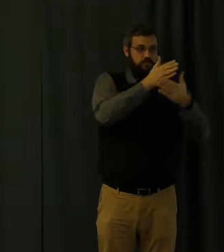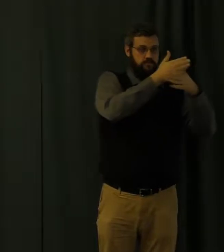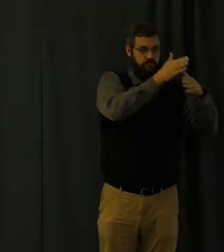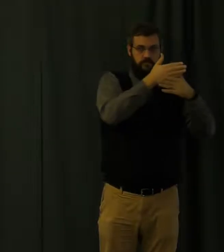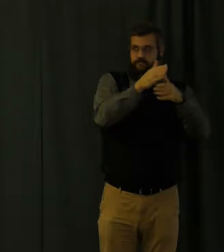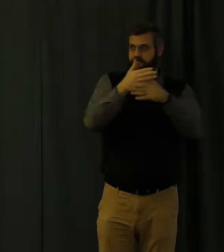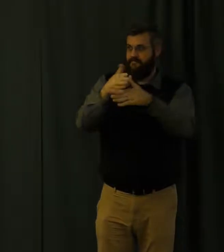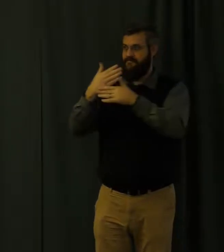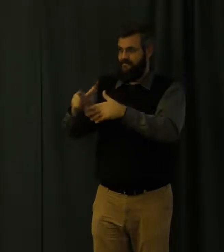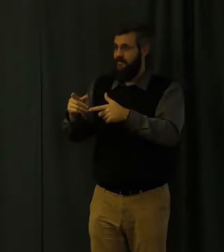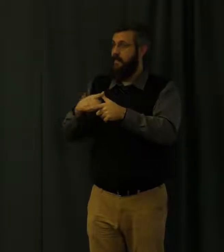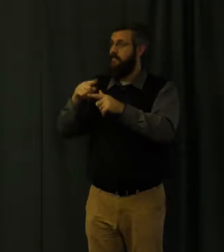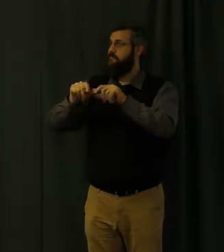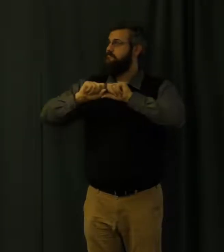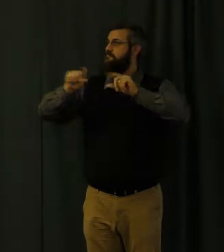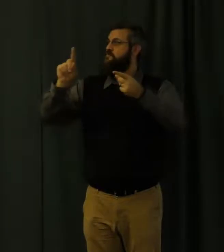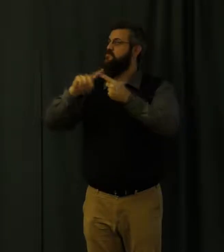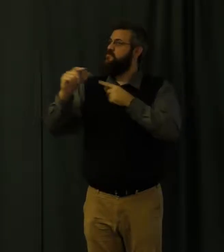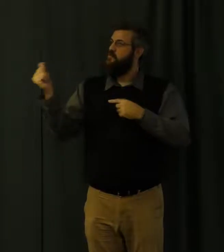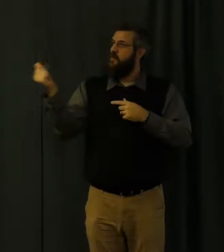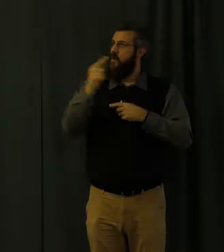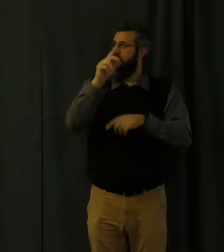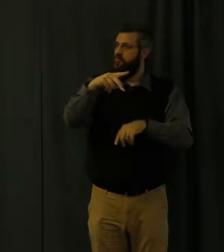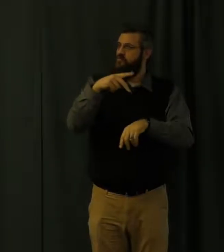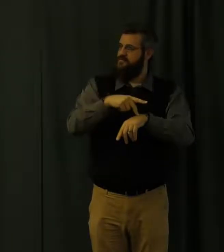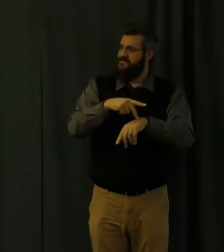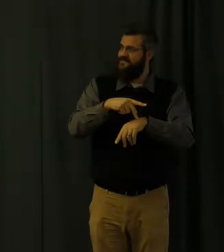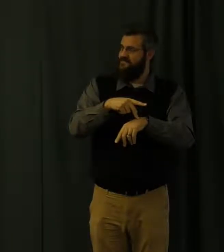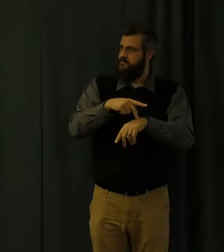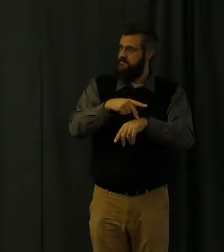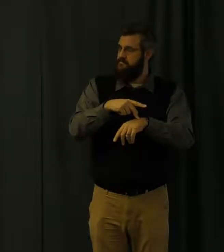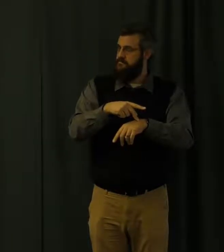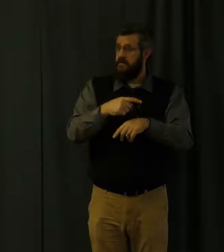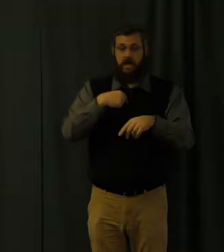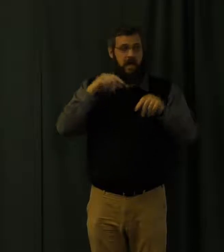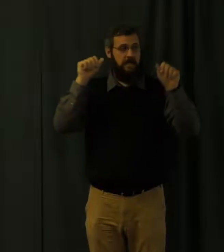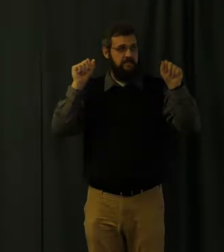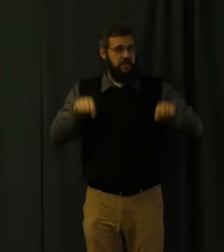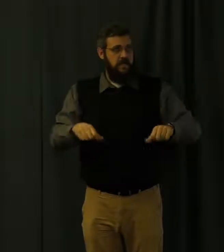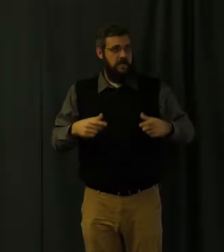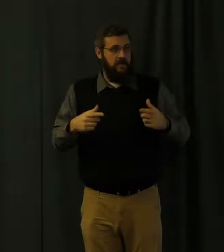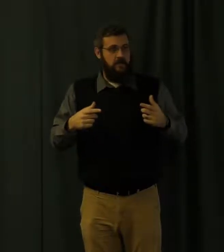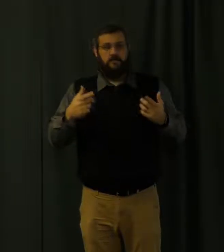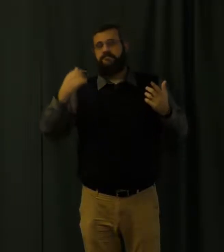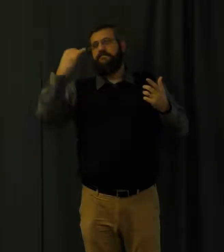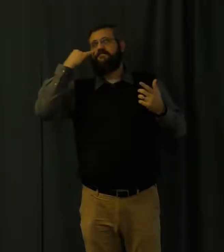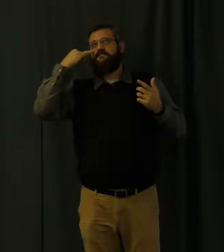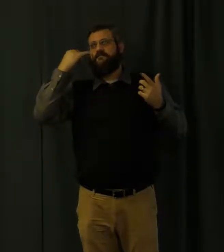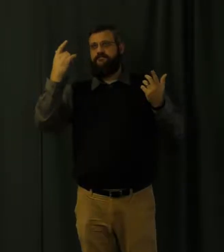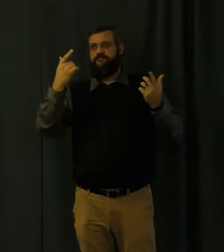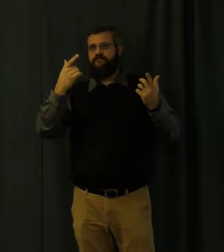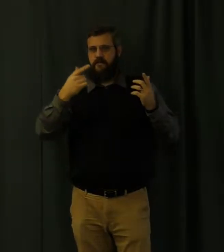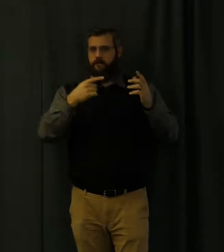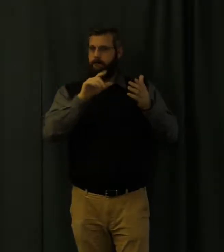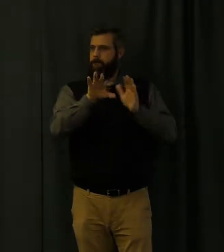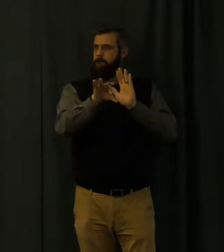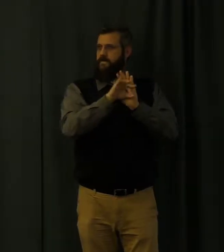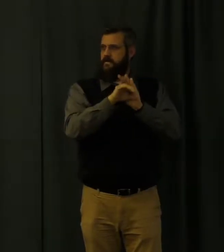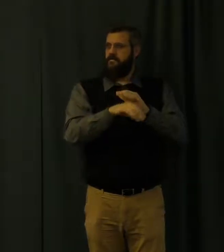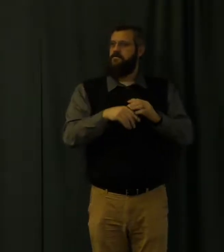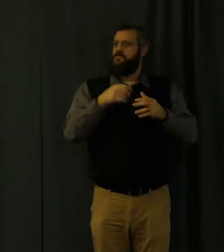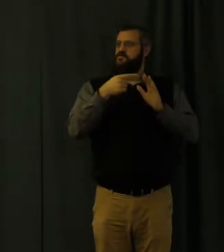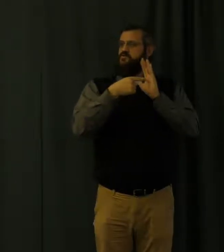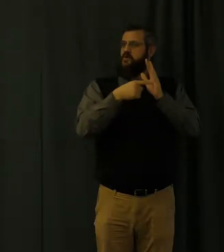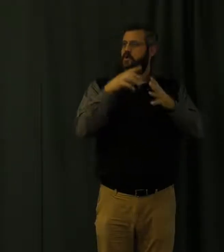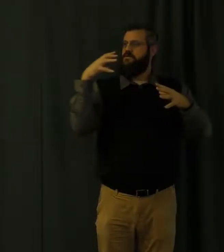principals. But I can, if I go to show summary of responses,